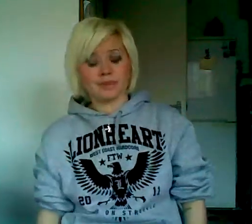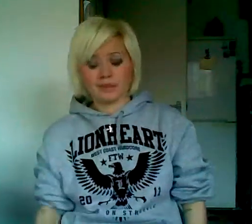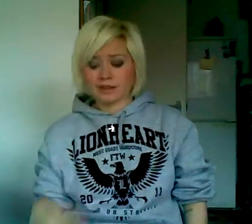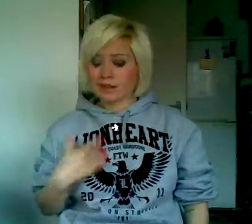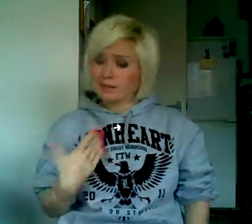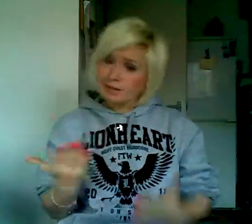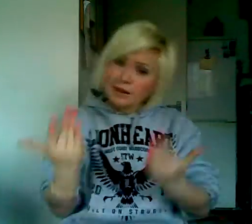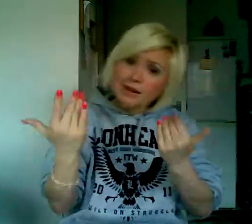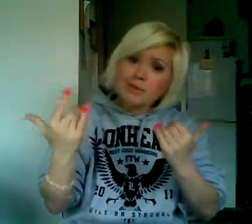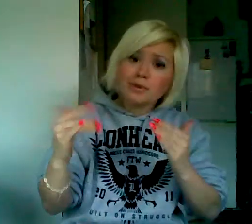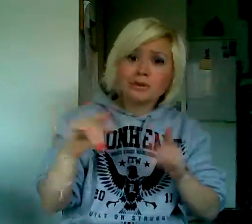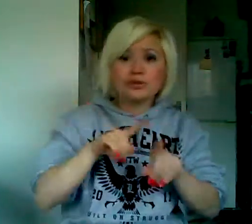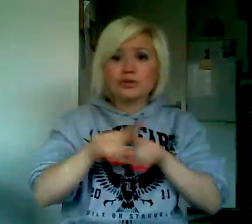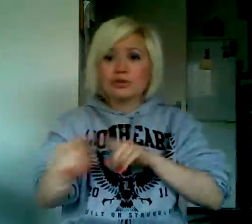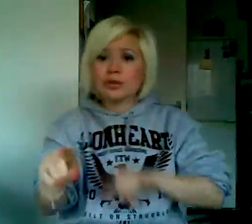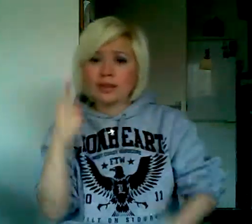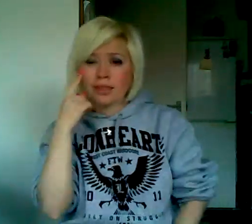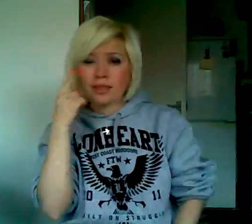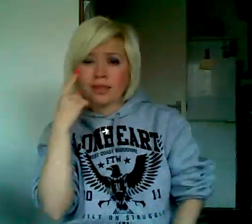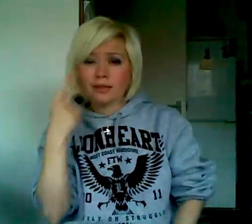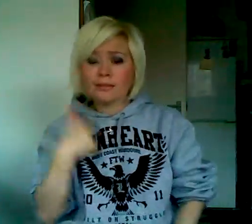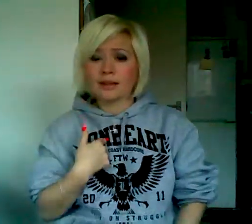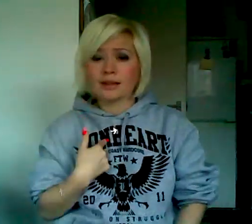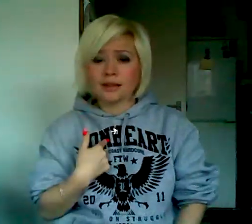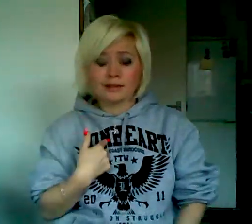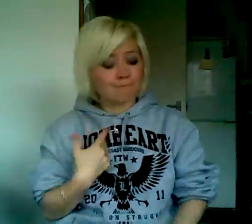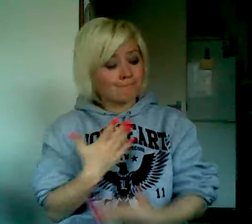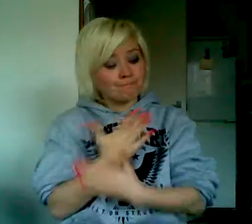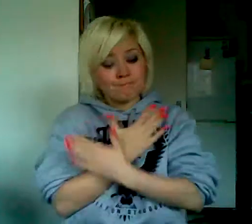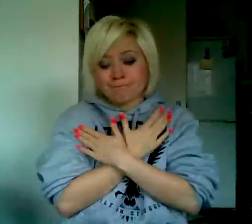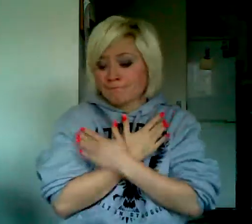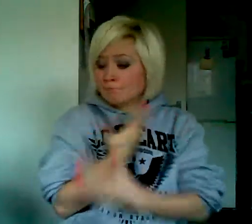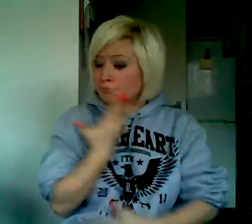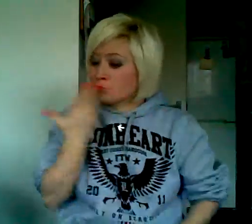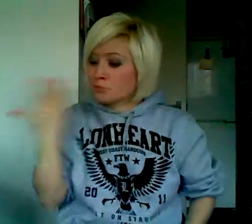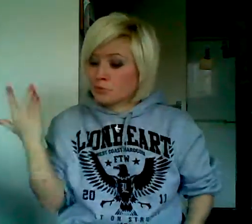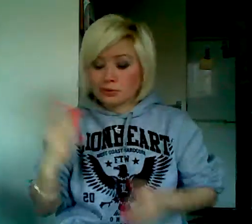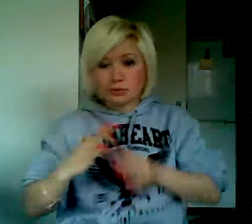try me, 'cause without love I won't survive.